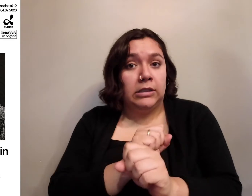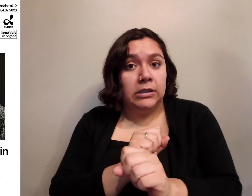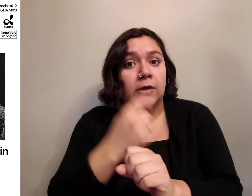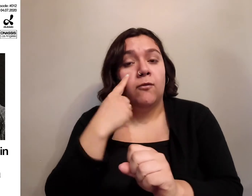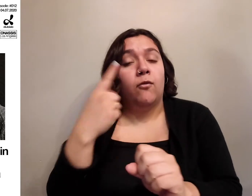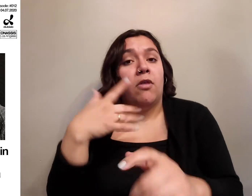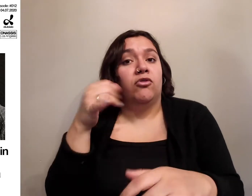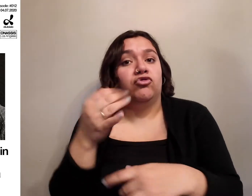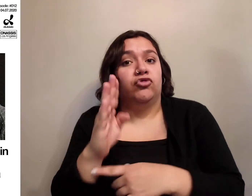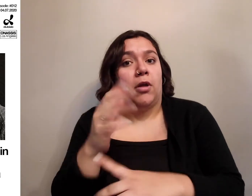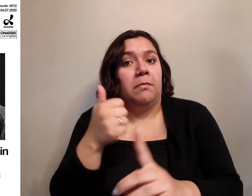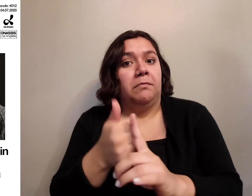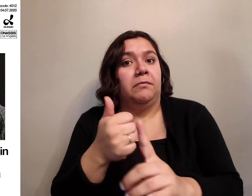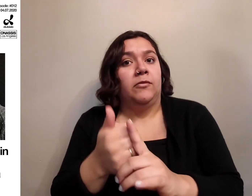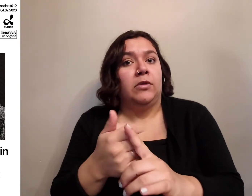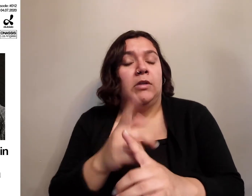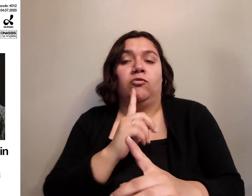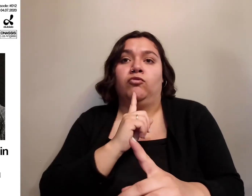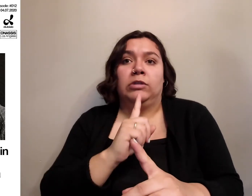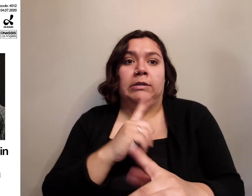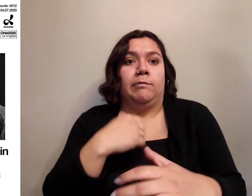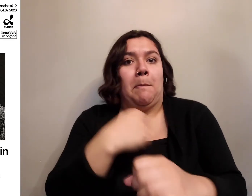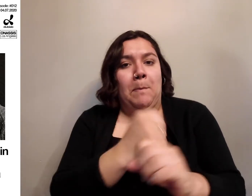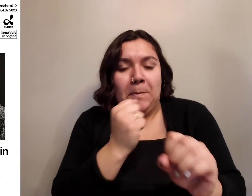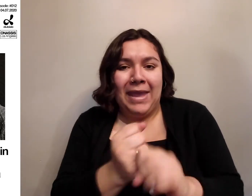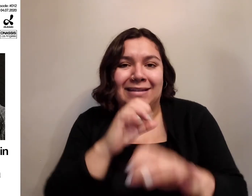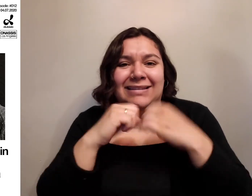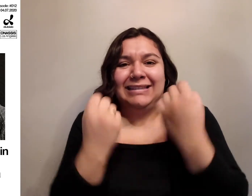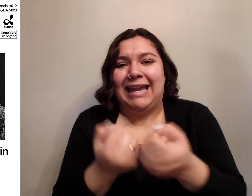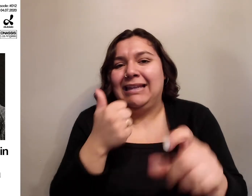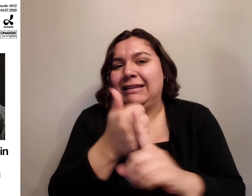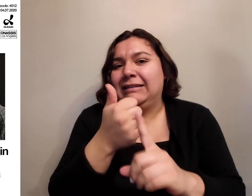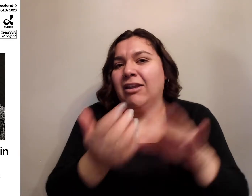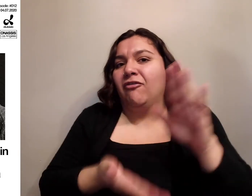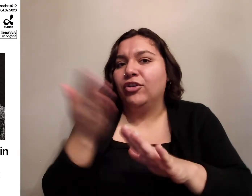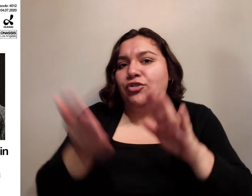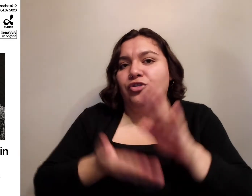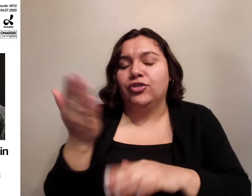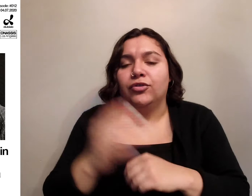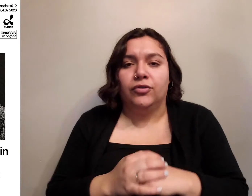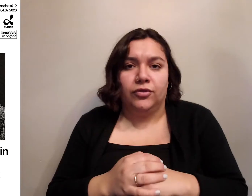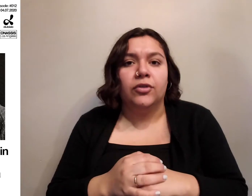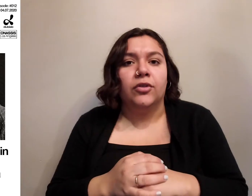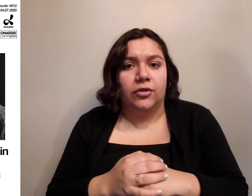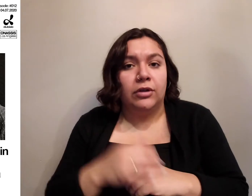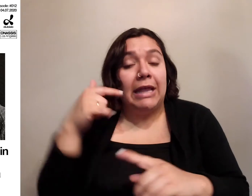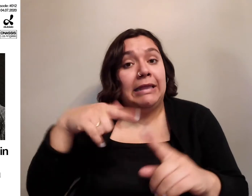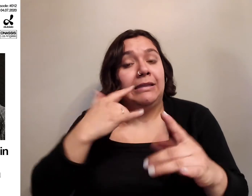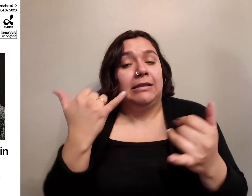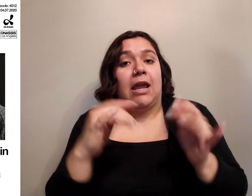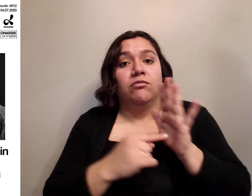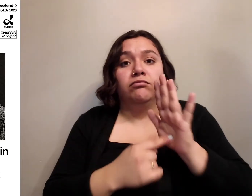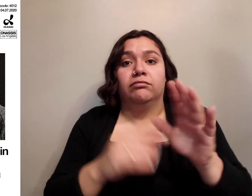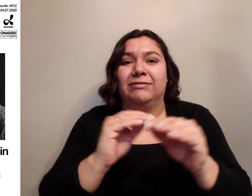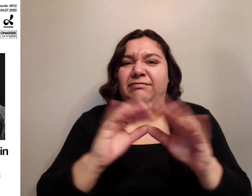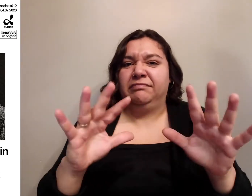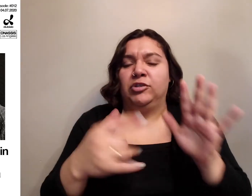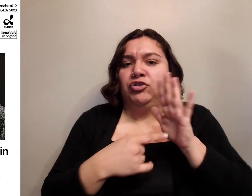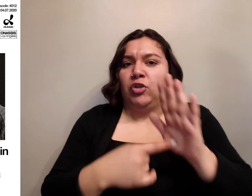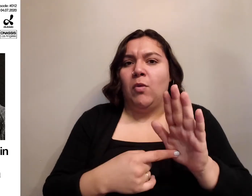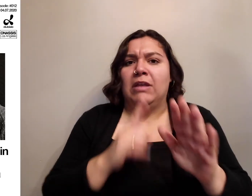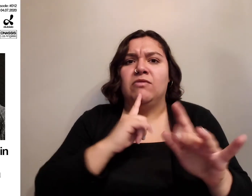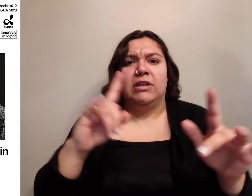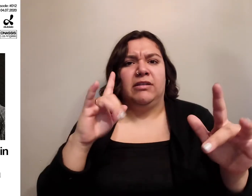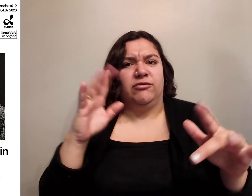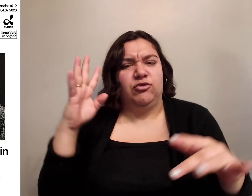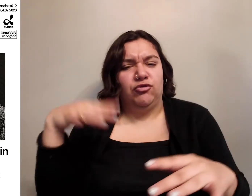the jobs that actually make society function. And so this is exposing the